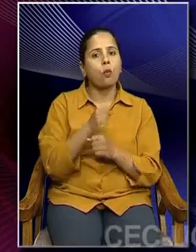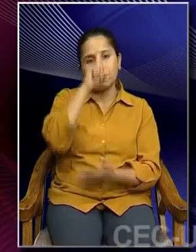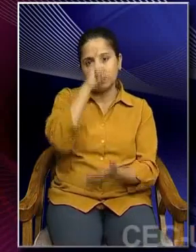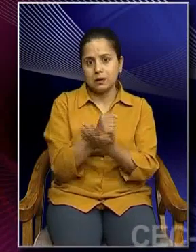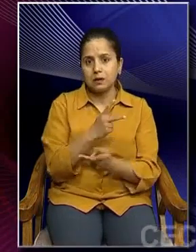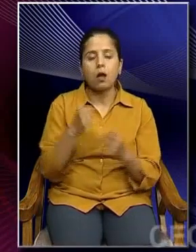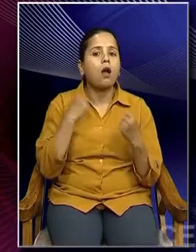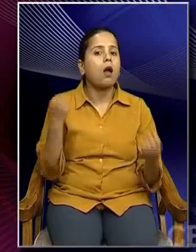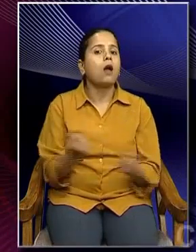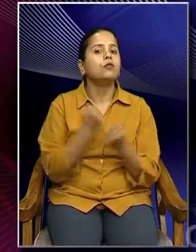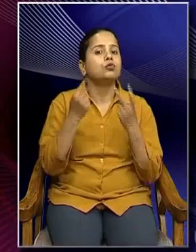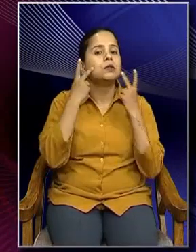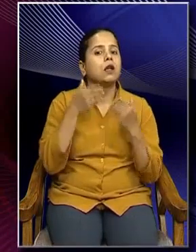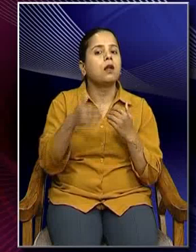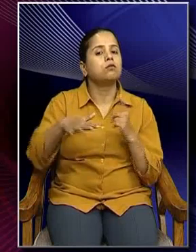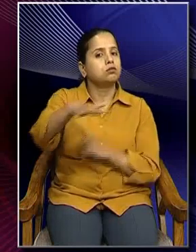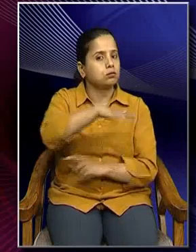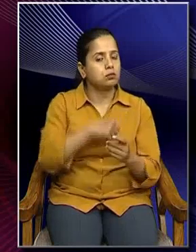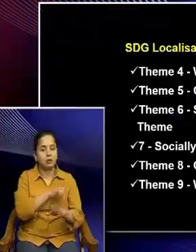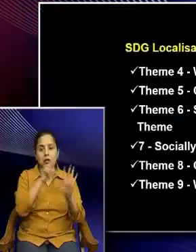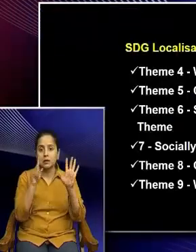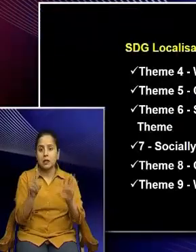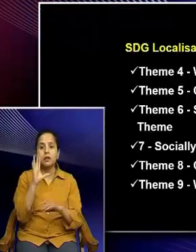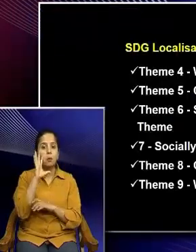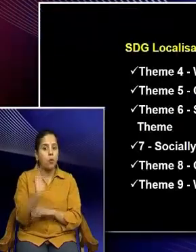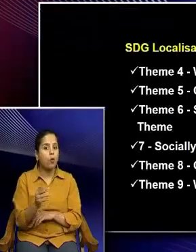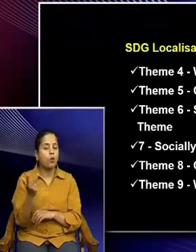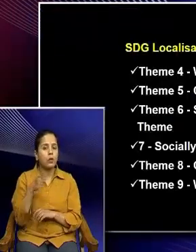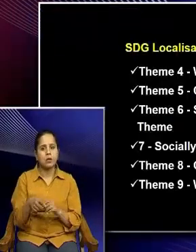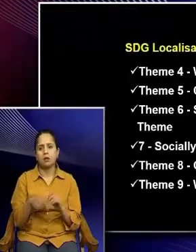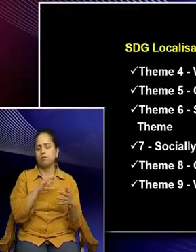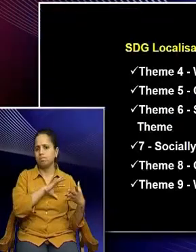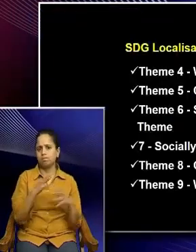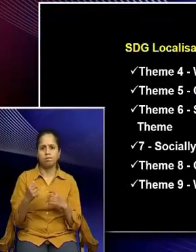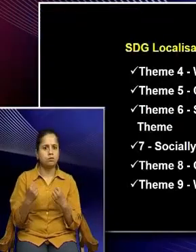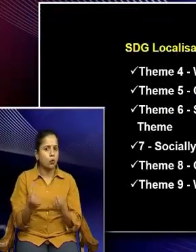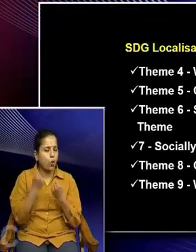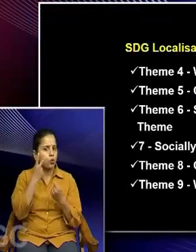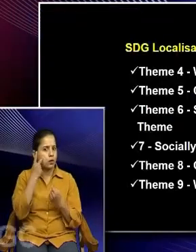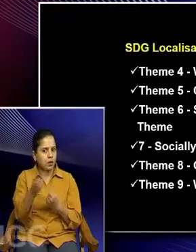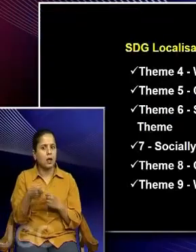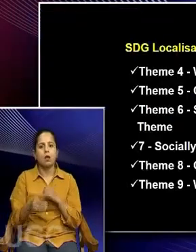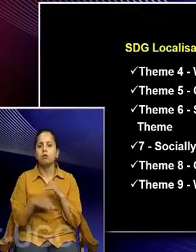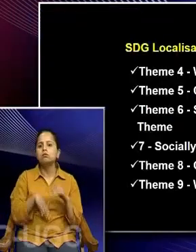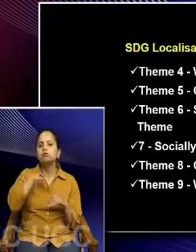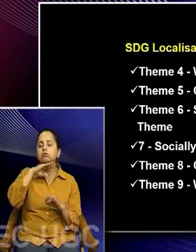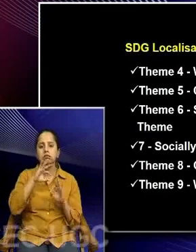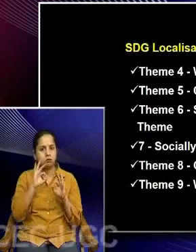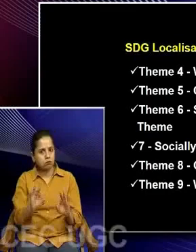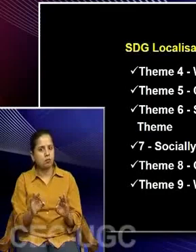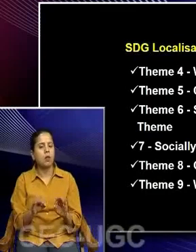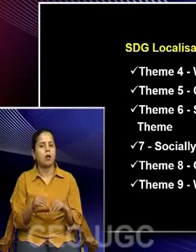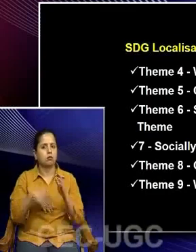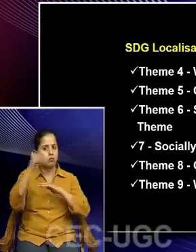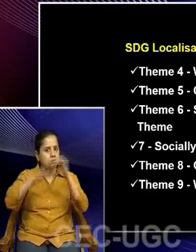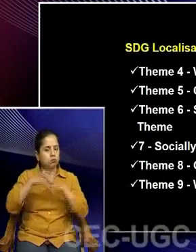and actions on the ground. Sixth important issue is building robust and sufficient infrastructure across